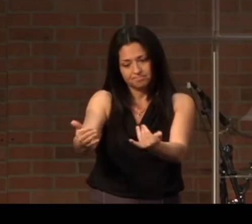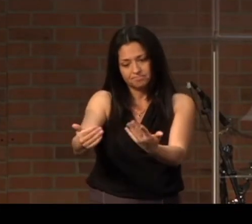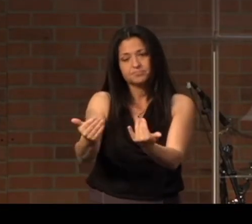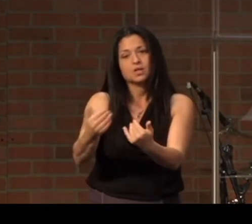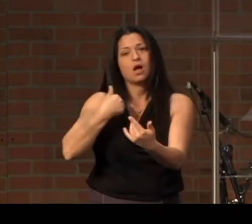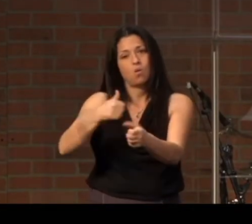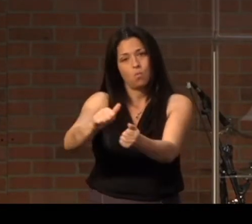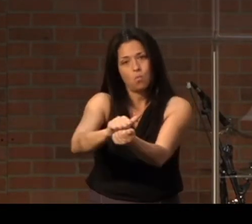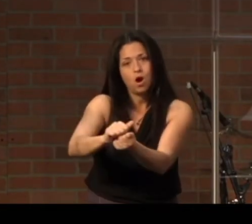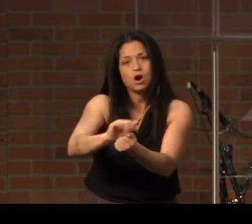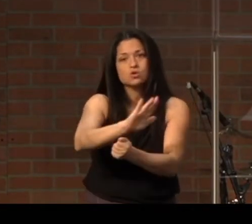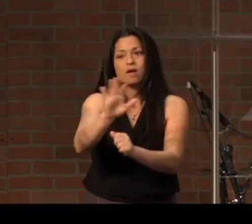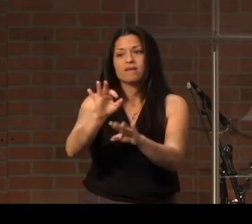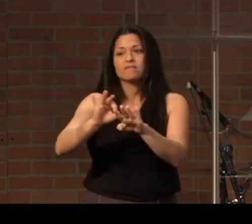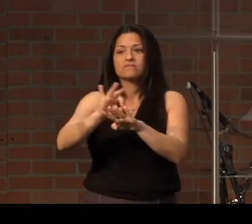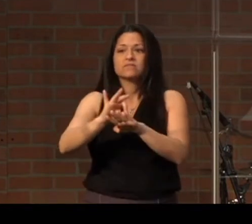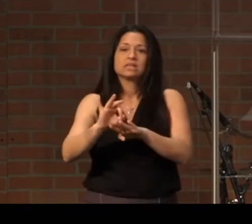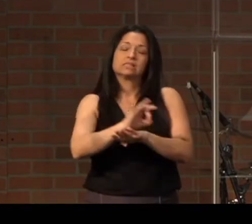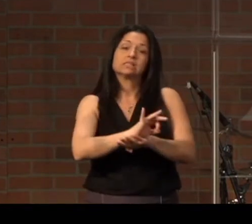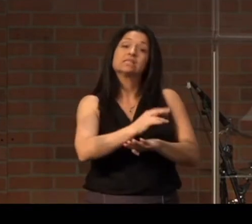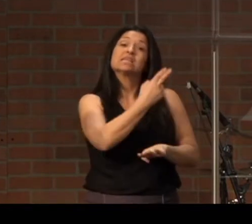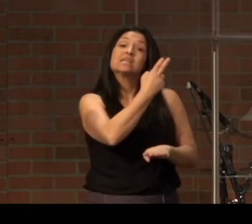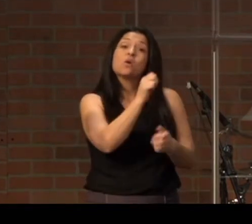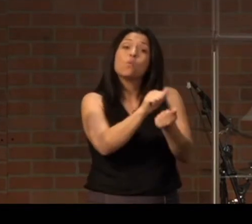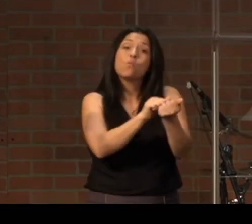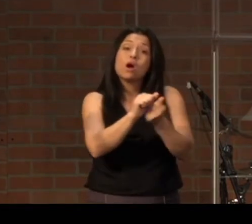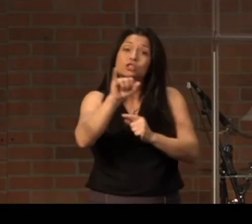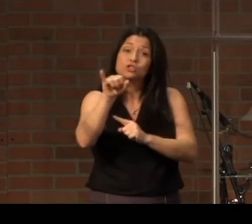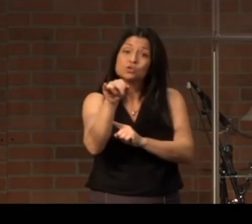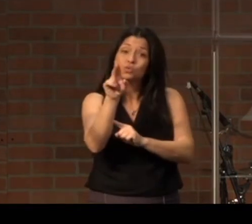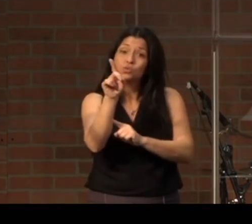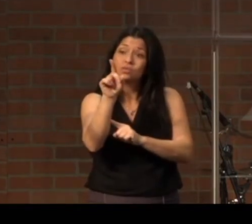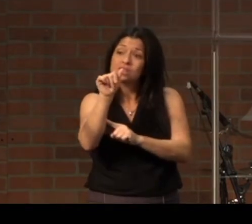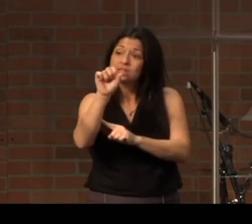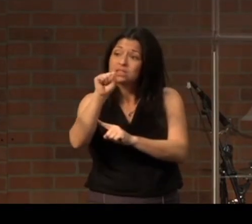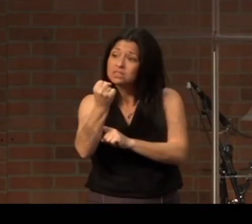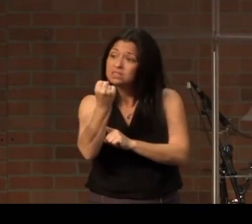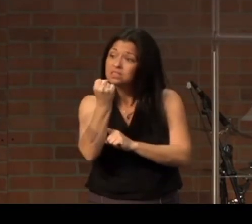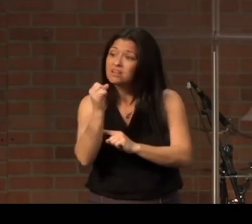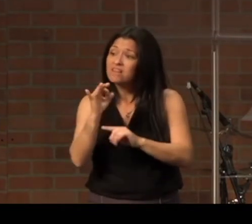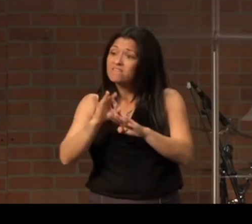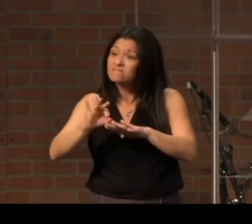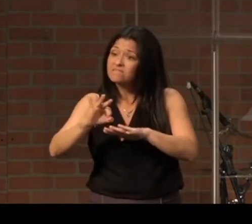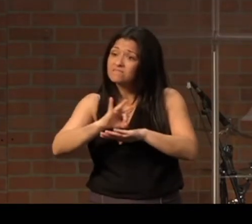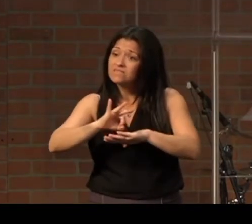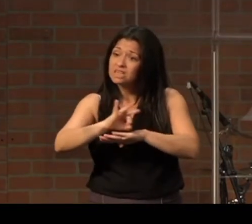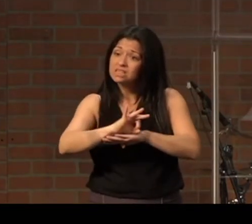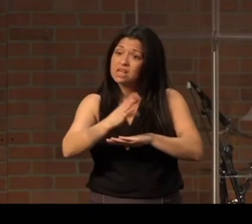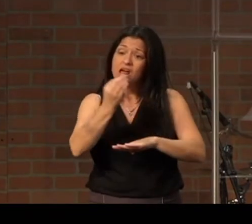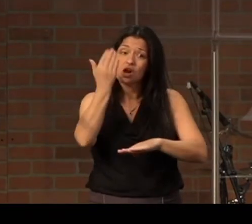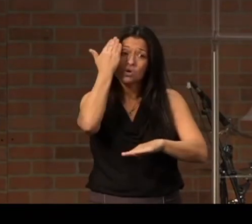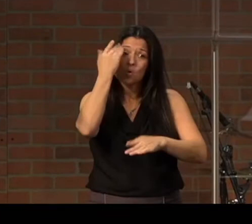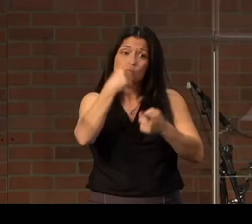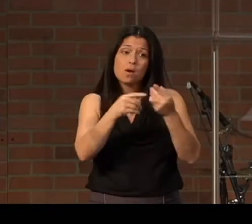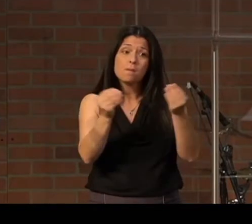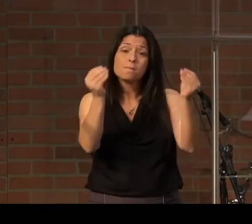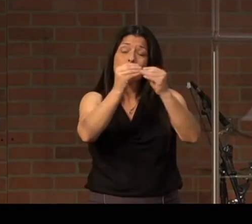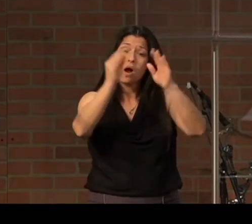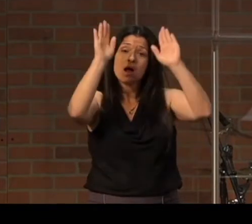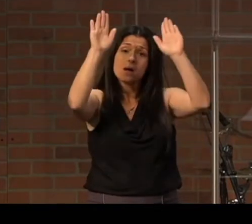He washed Judas's feet. You know what's even more amazing? He washed my